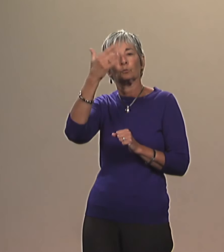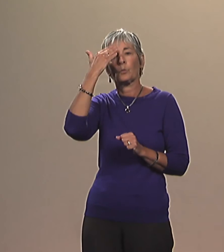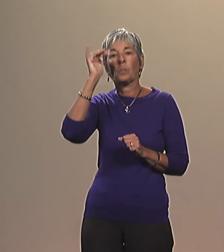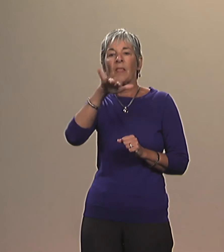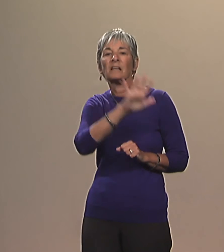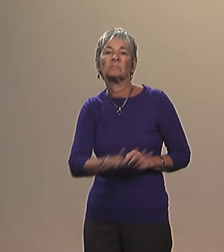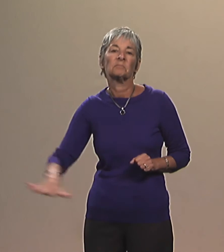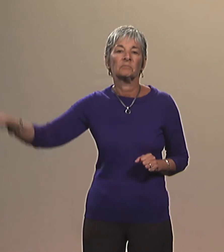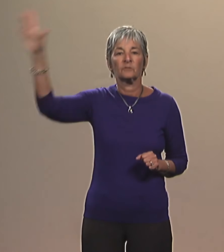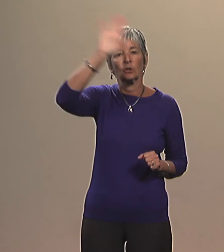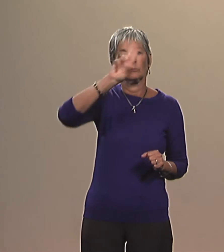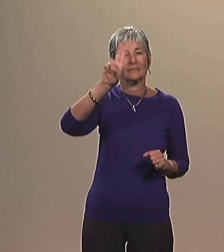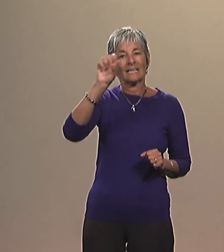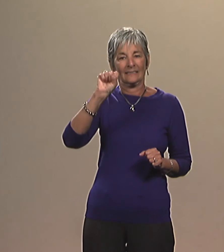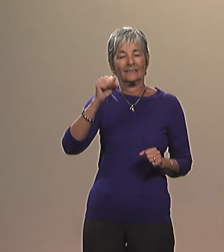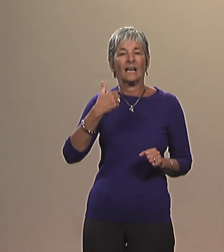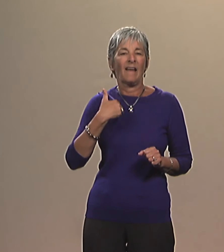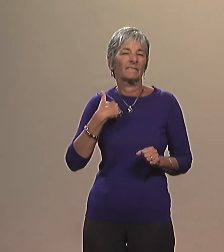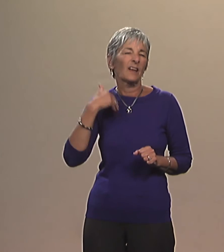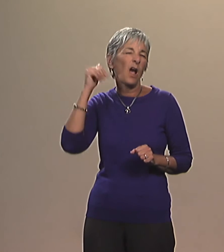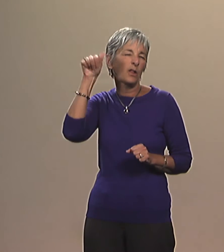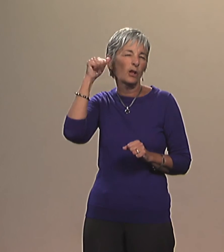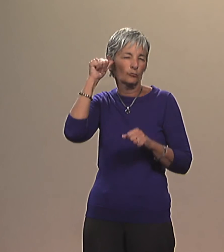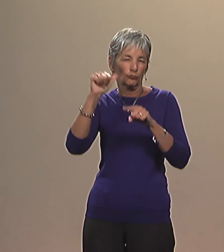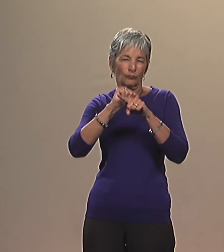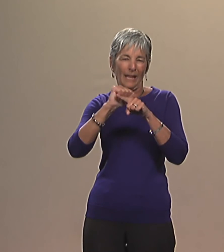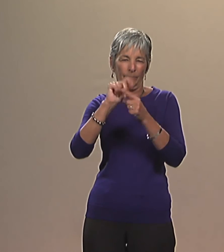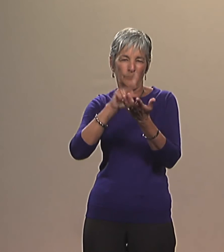As you know, there are audiological training programs all across the nation.